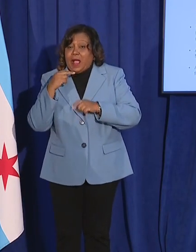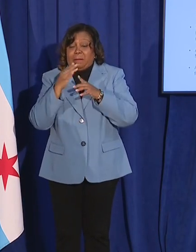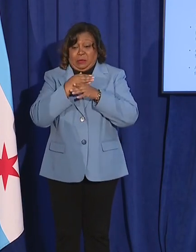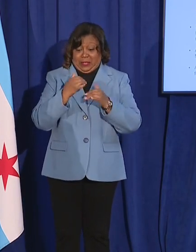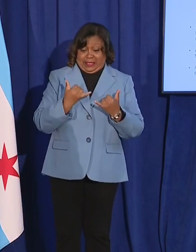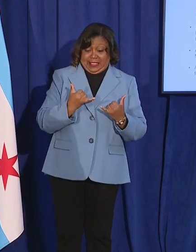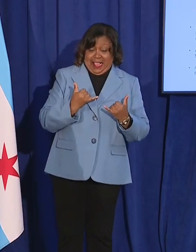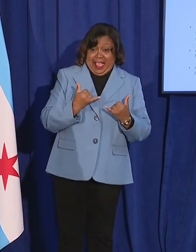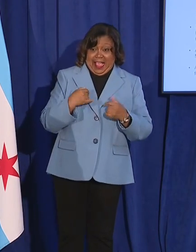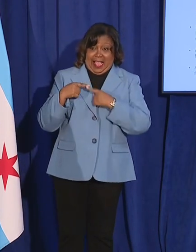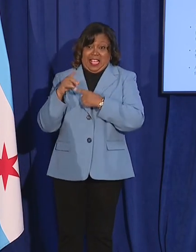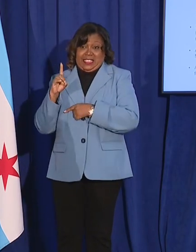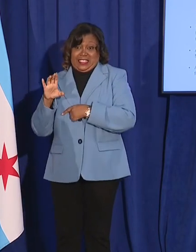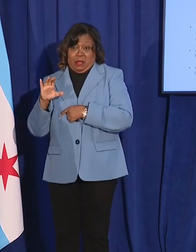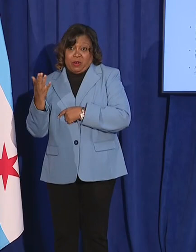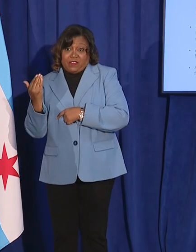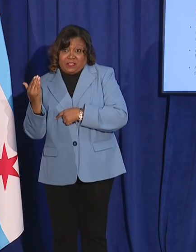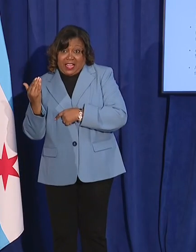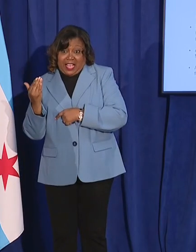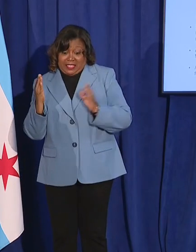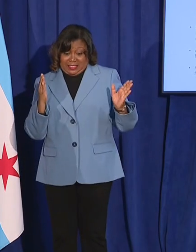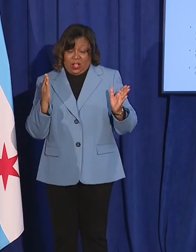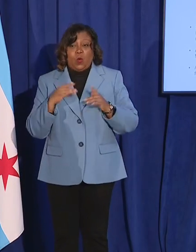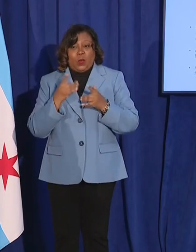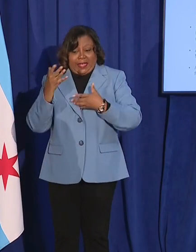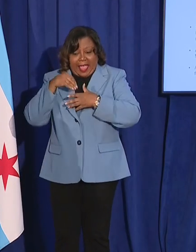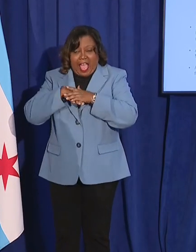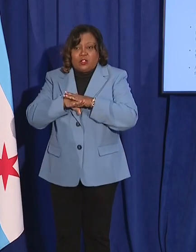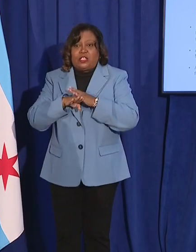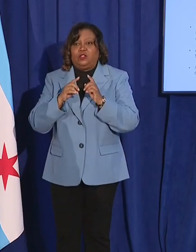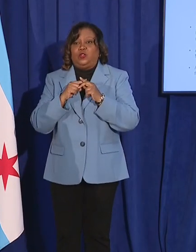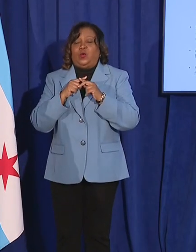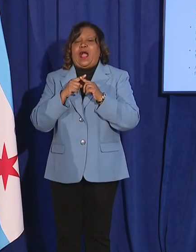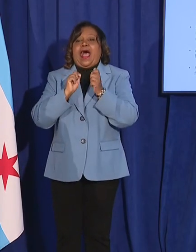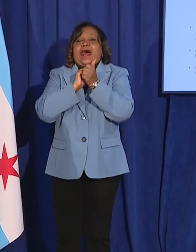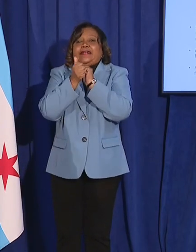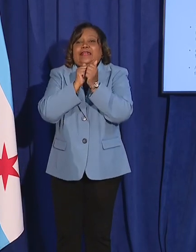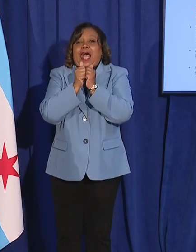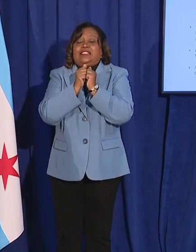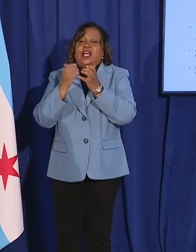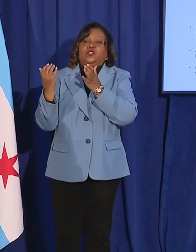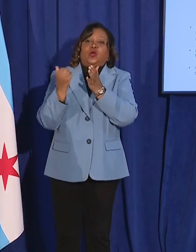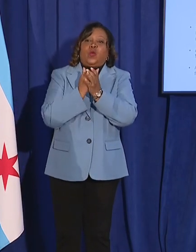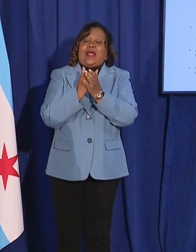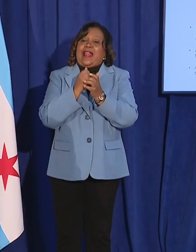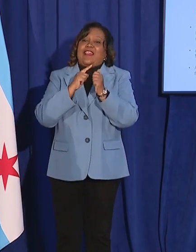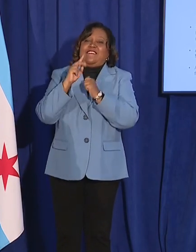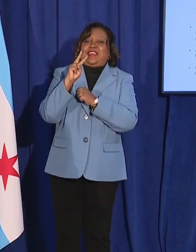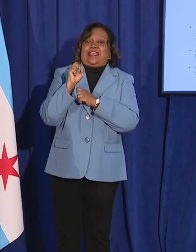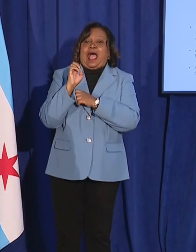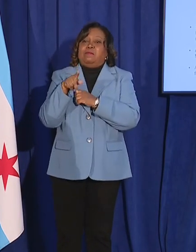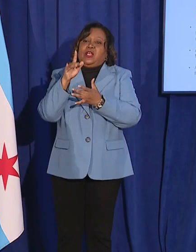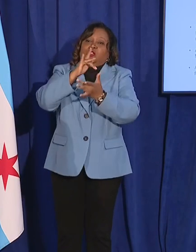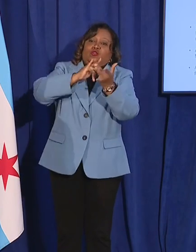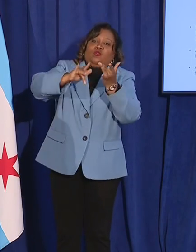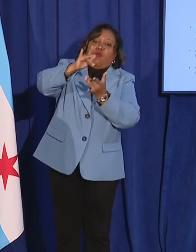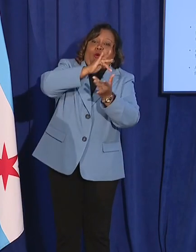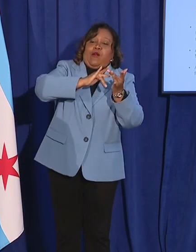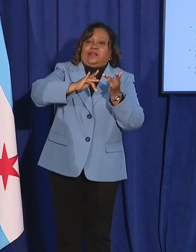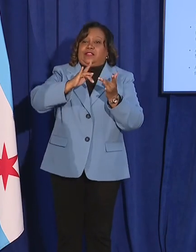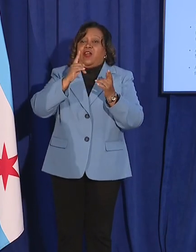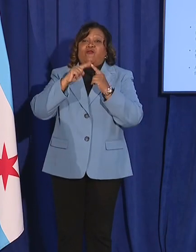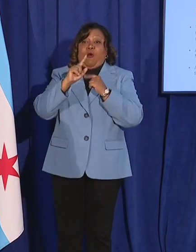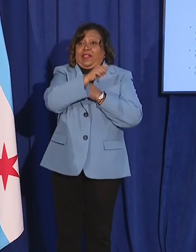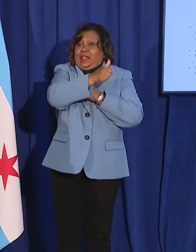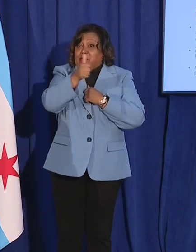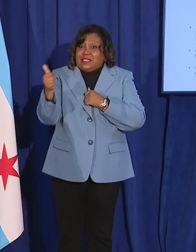between today and December 15th will be entered into a contest to win VIP tours